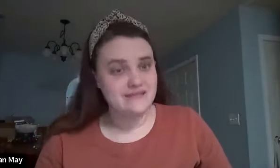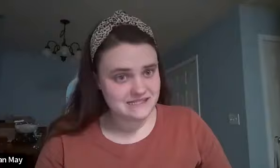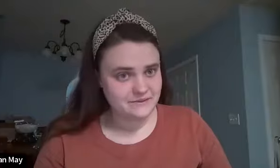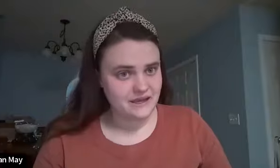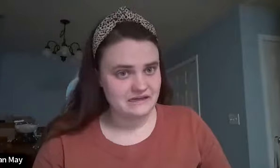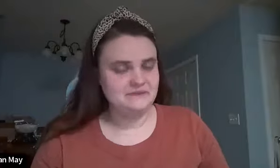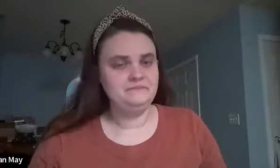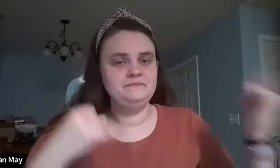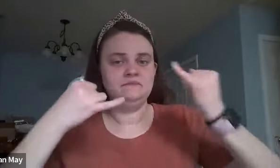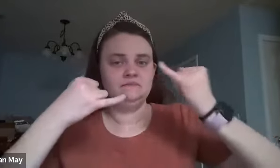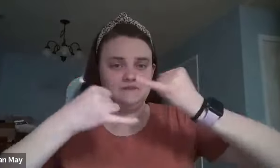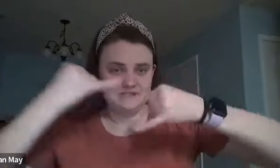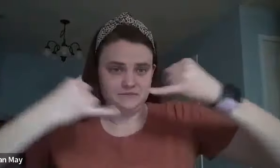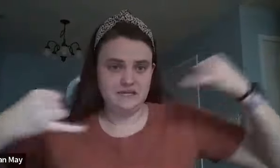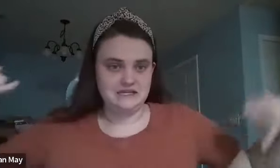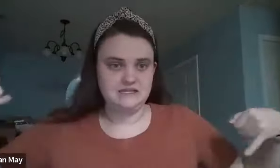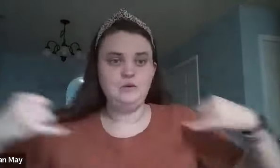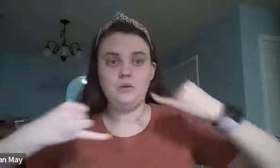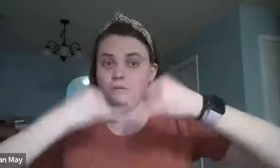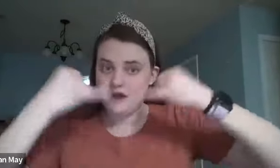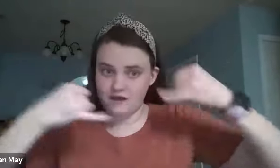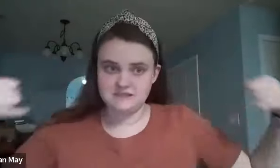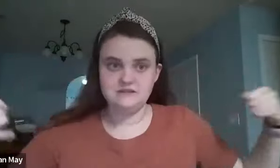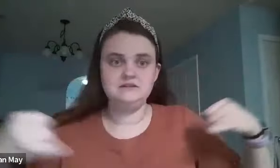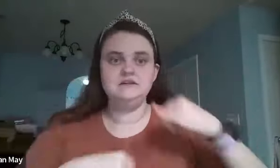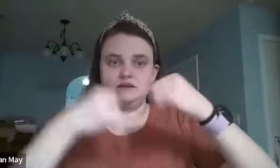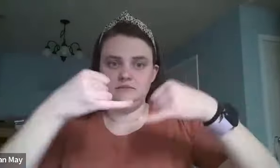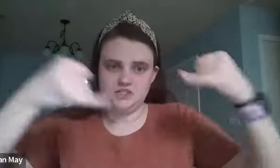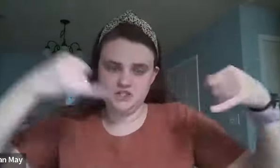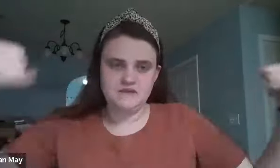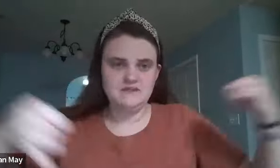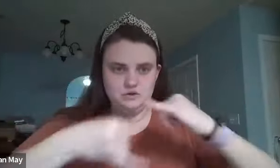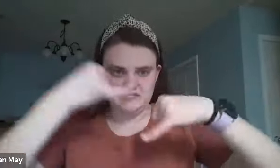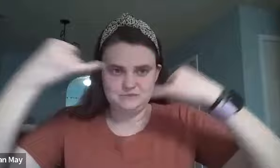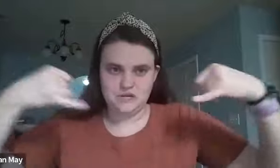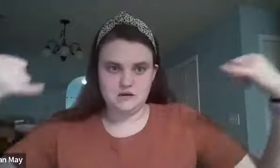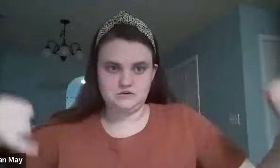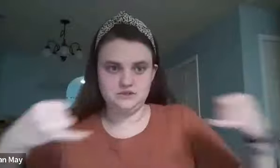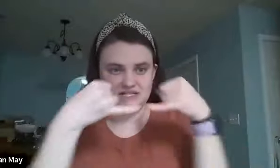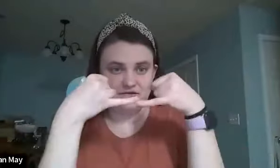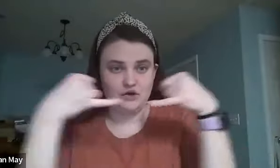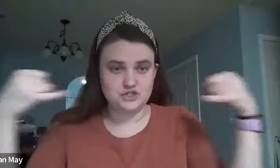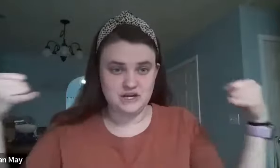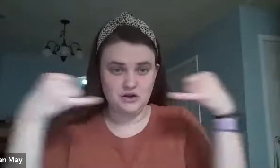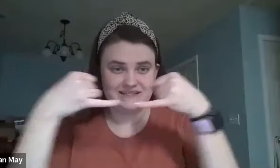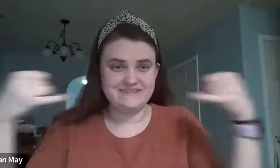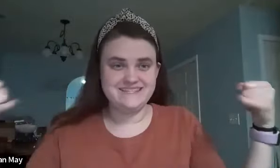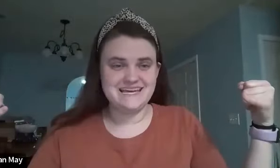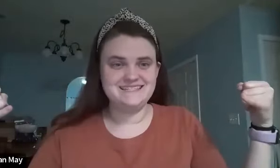Then spaghetti. Spaghetti or pasta. Make sure you add that little spiral to it, because if you go straight across like this, that's